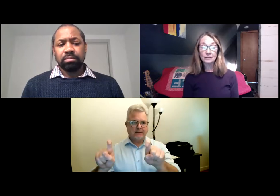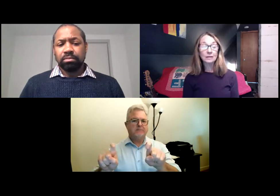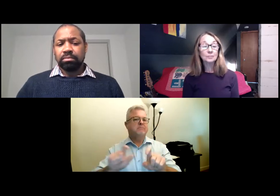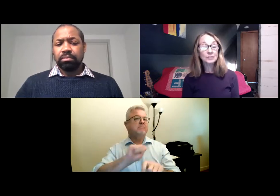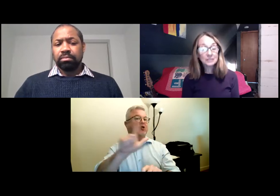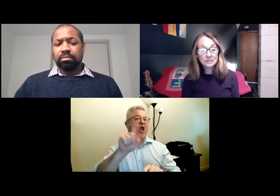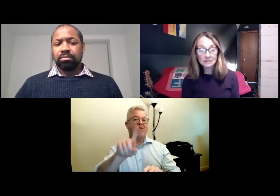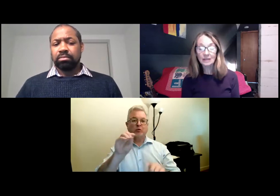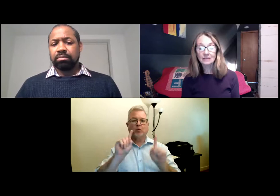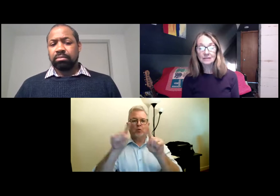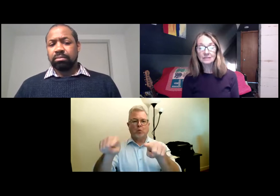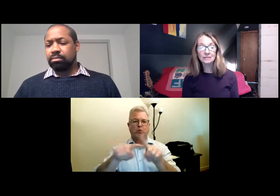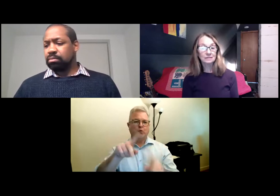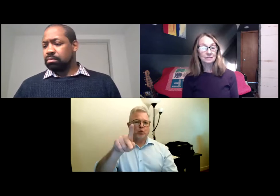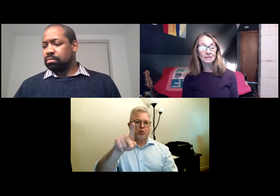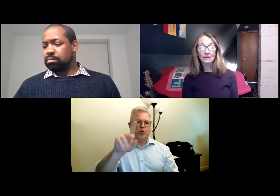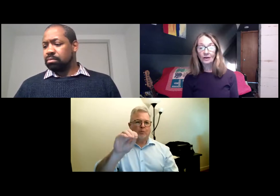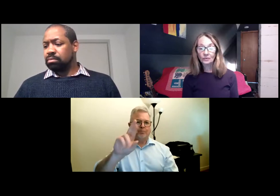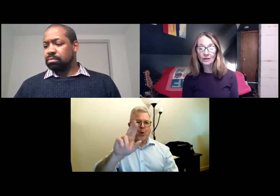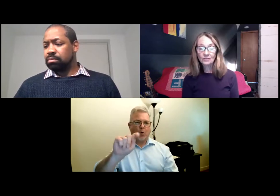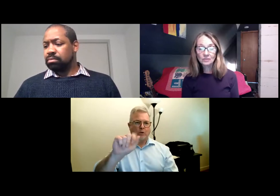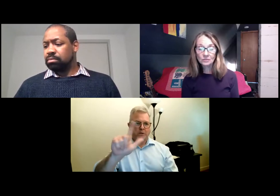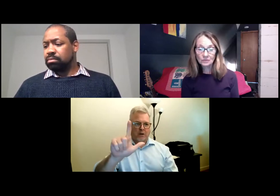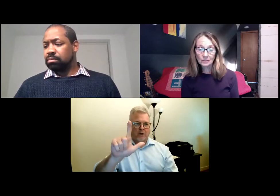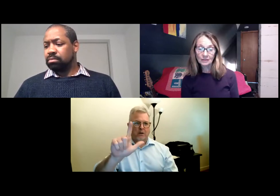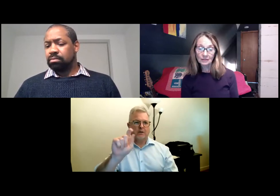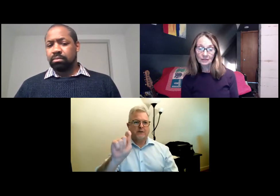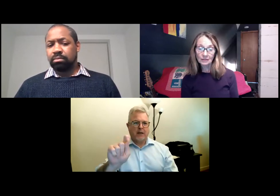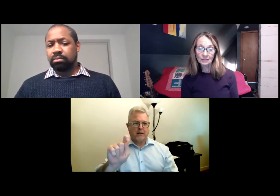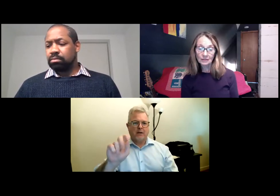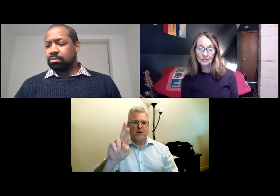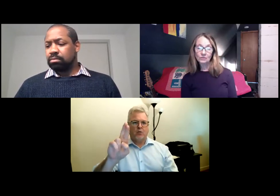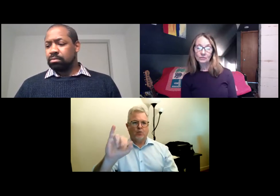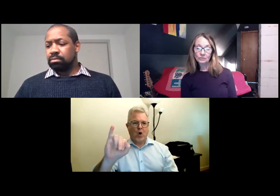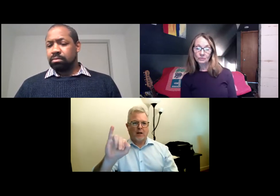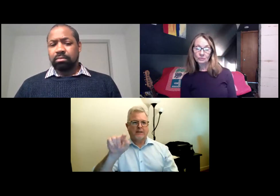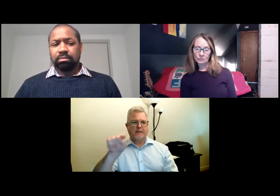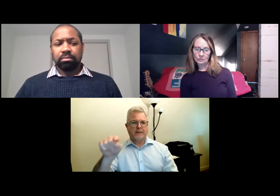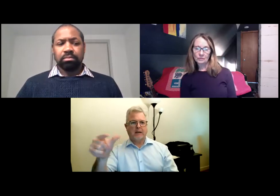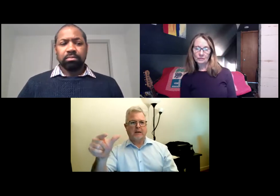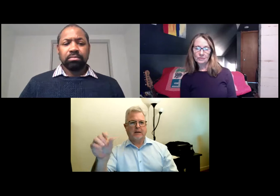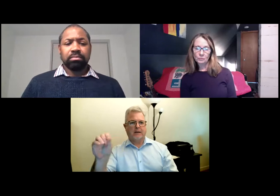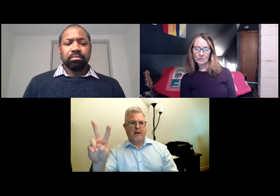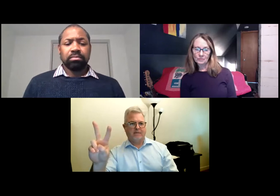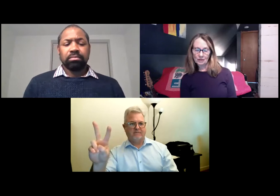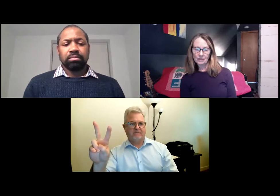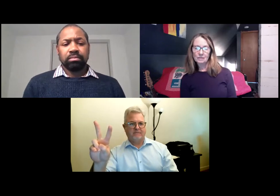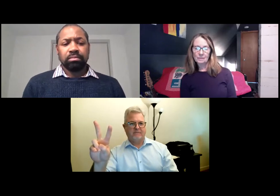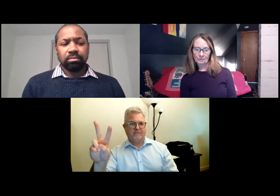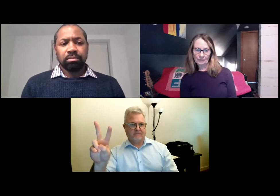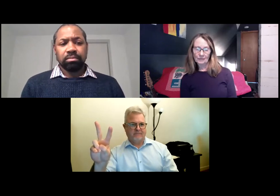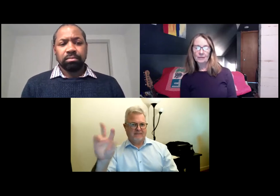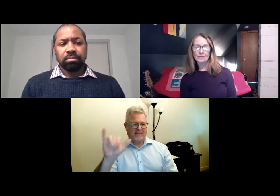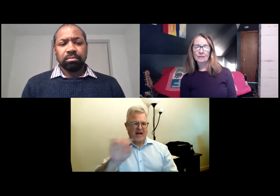Island, please get tested. All you have to do is go to this website.